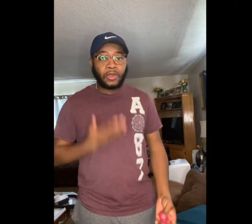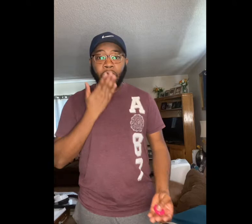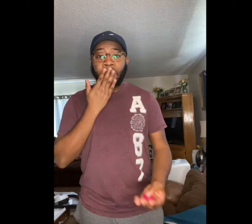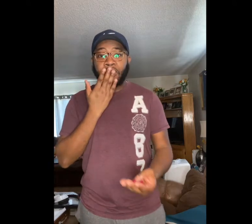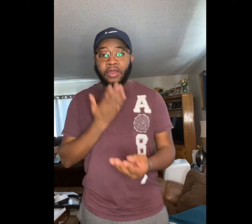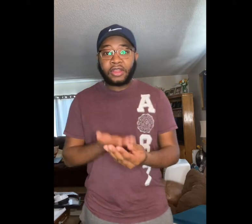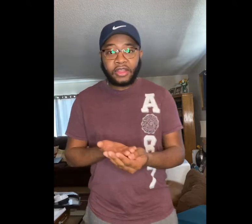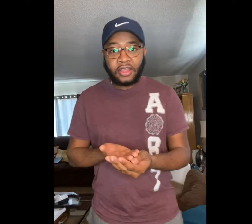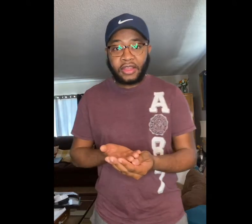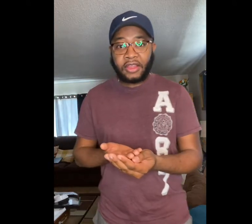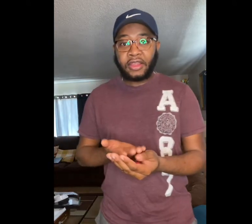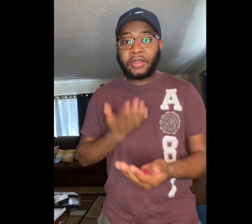Good,